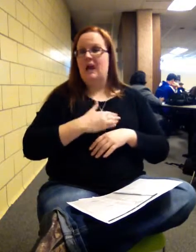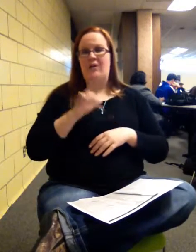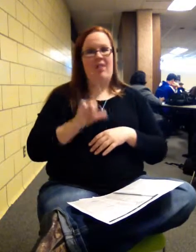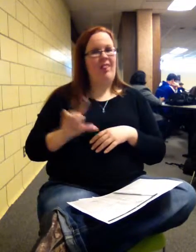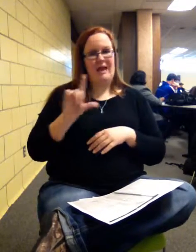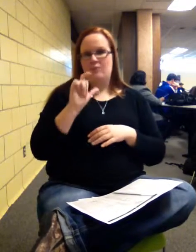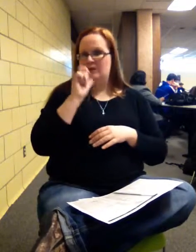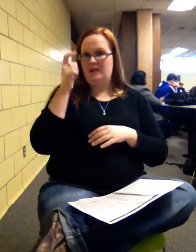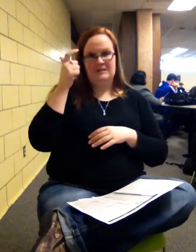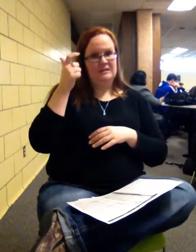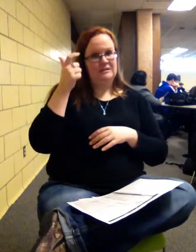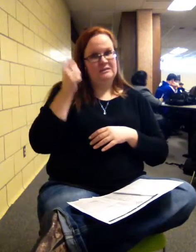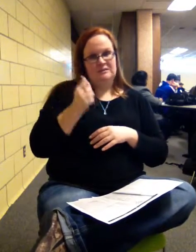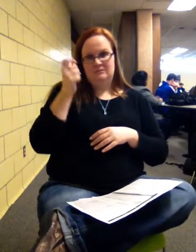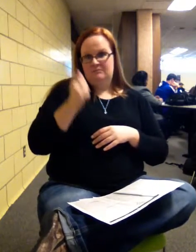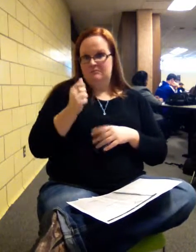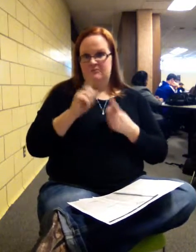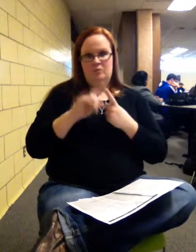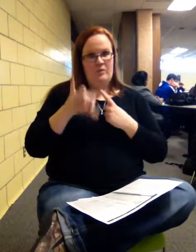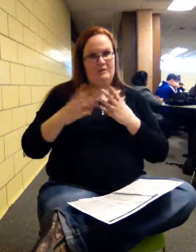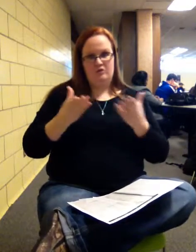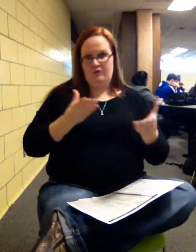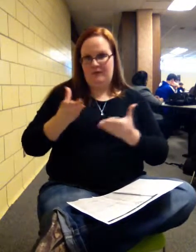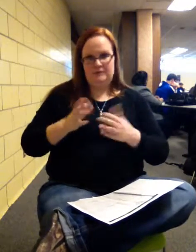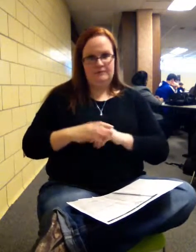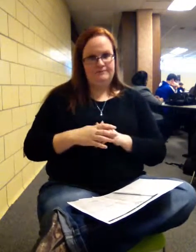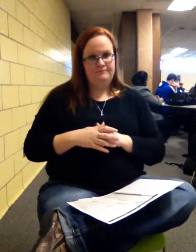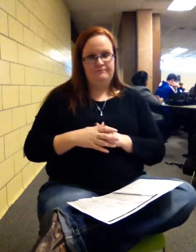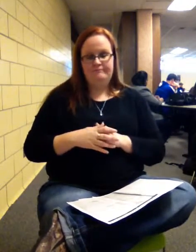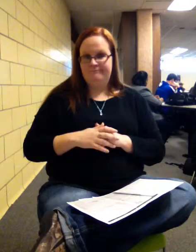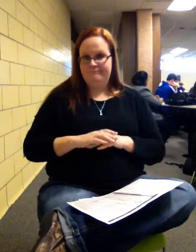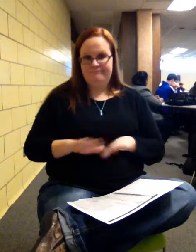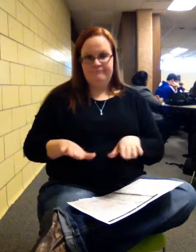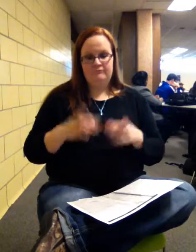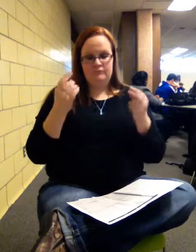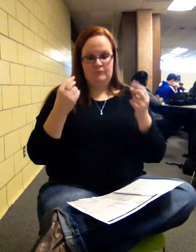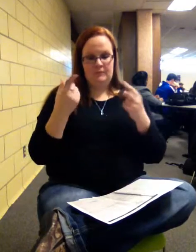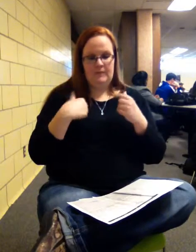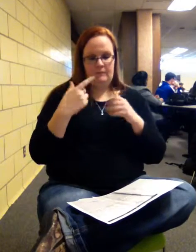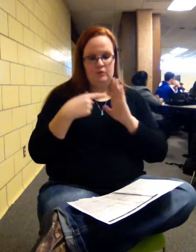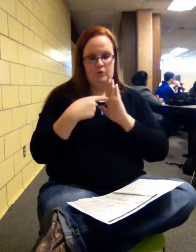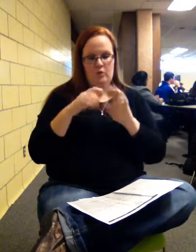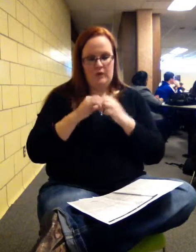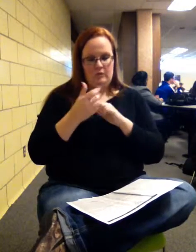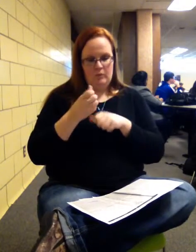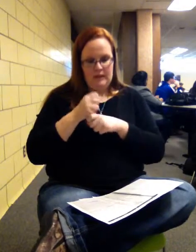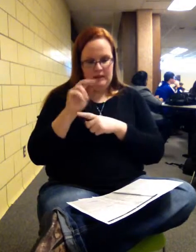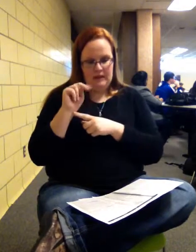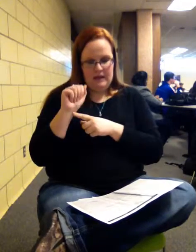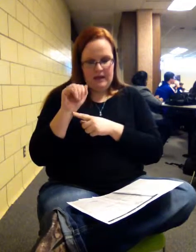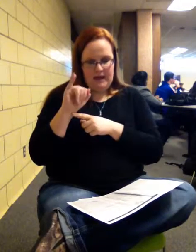that service. So what you'll do, and I'm going to show you how to get an NAICS code once the computer finally comes up, and it's still not up